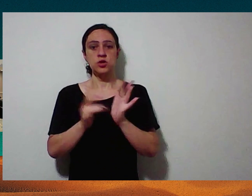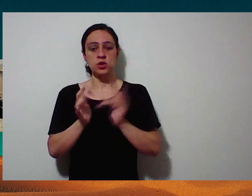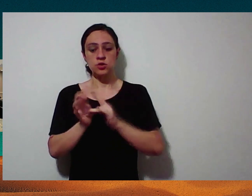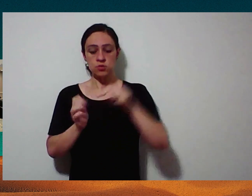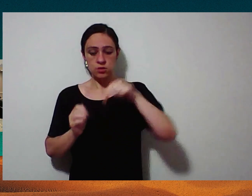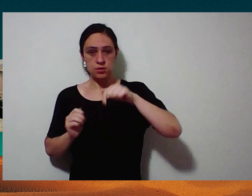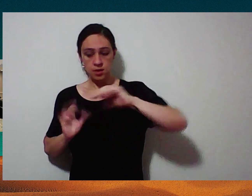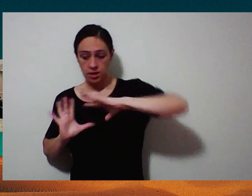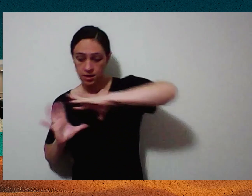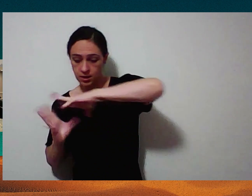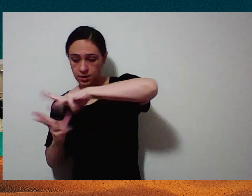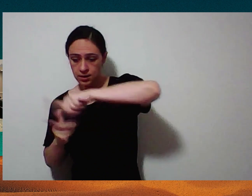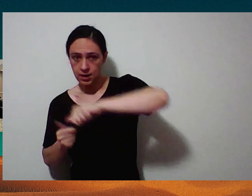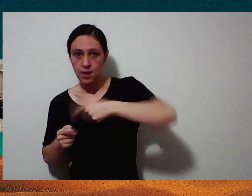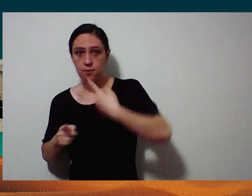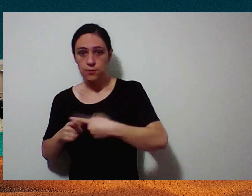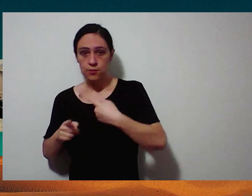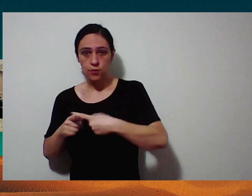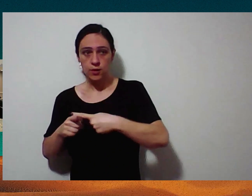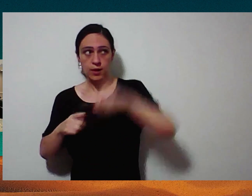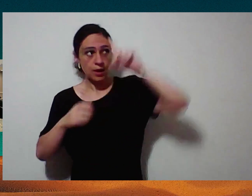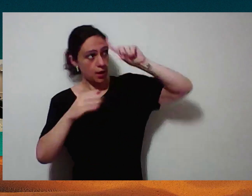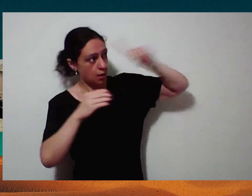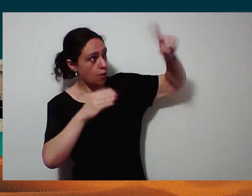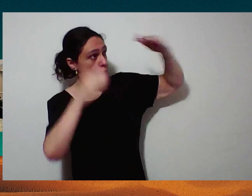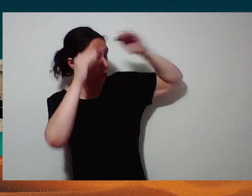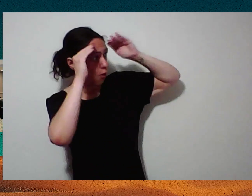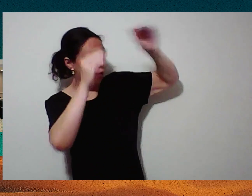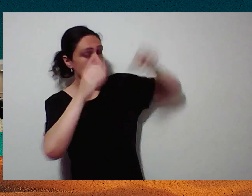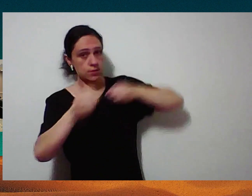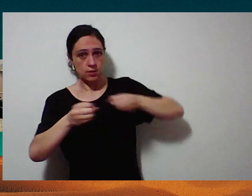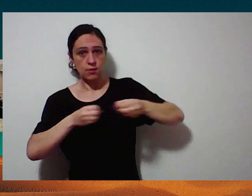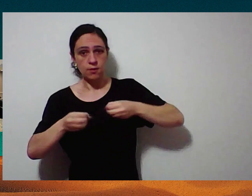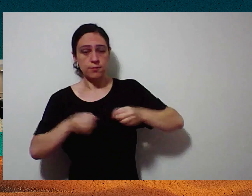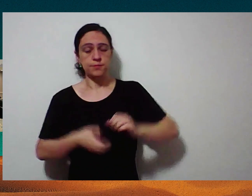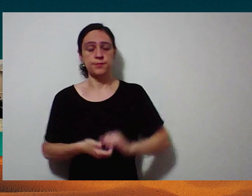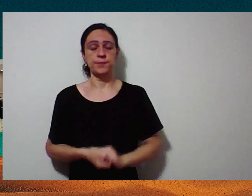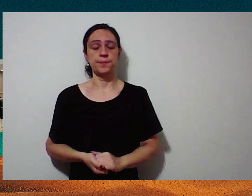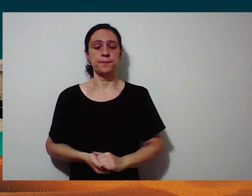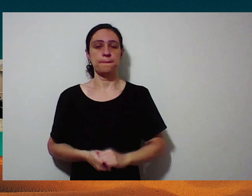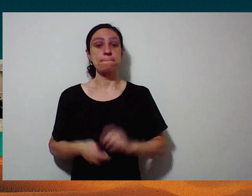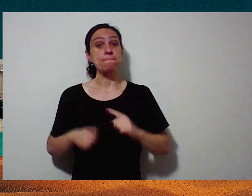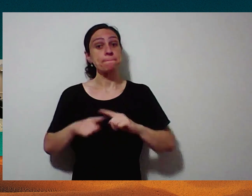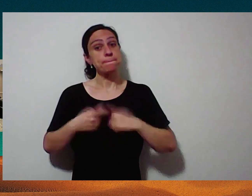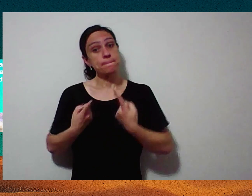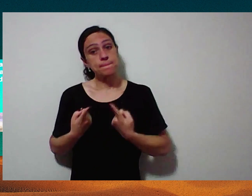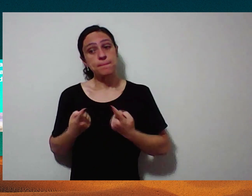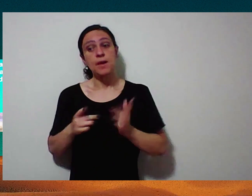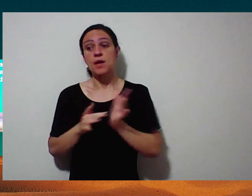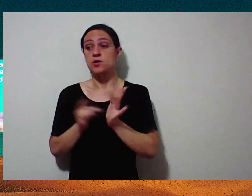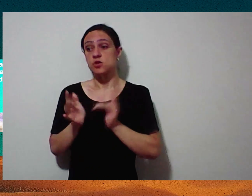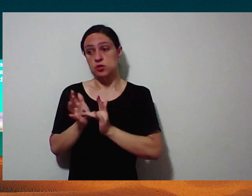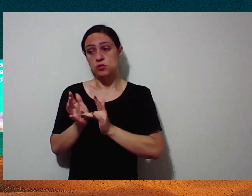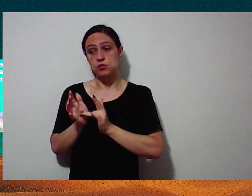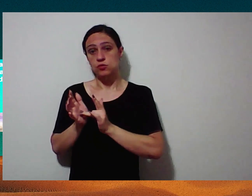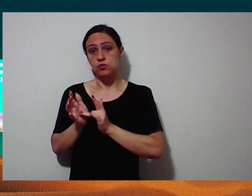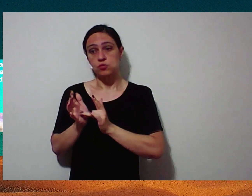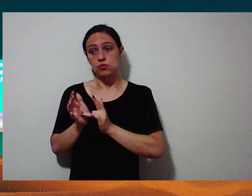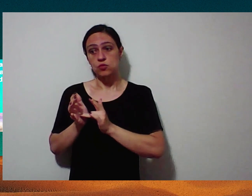de Deus. He came here on earth to do God's work. Mas ele deixou claro para nós todos